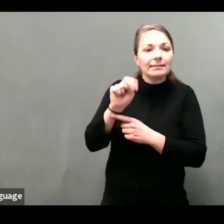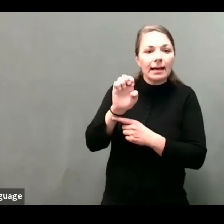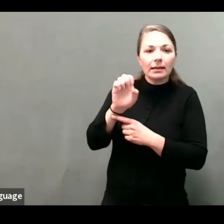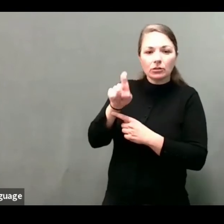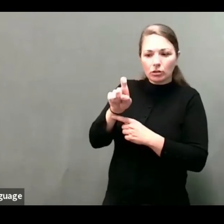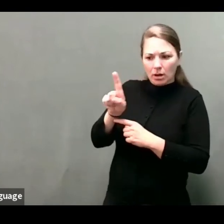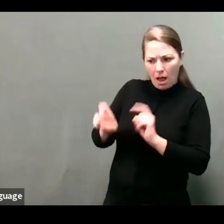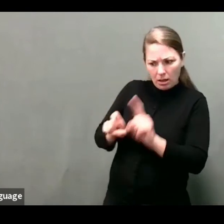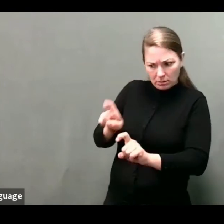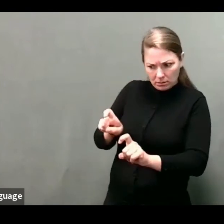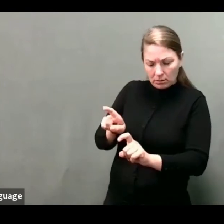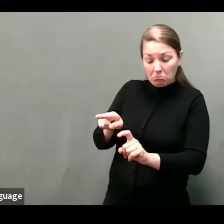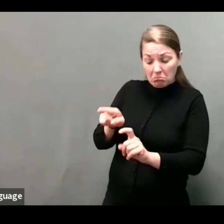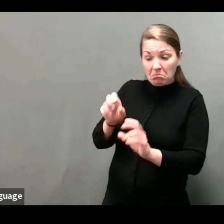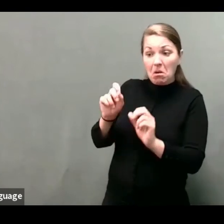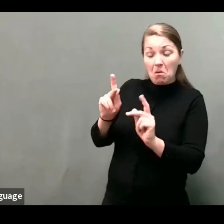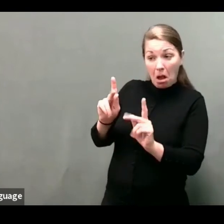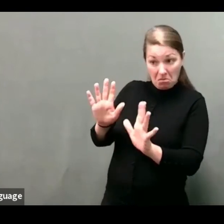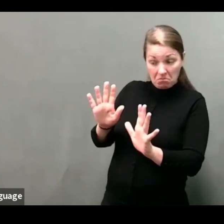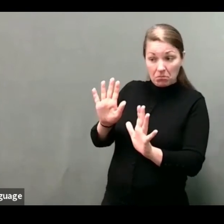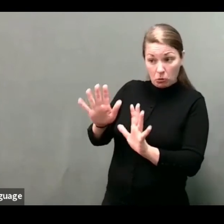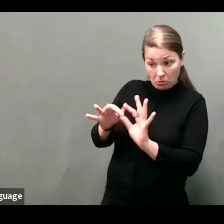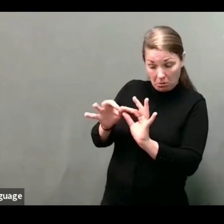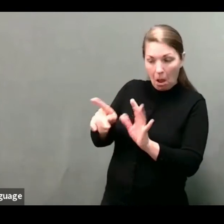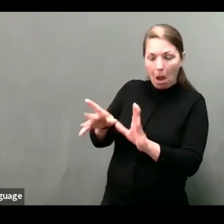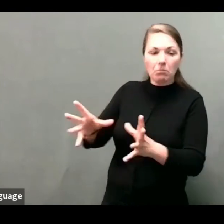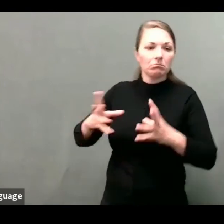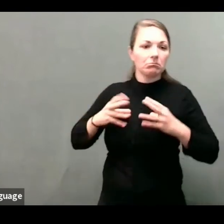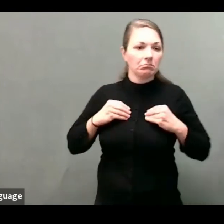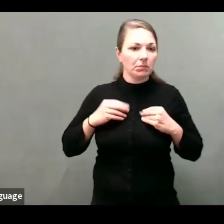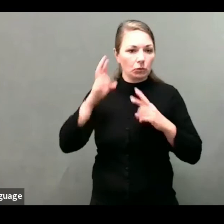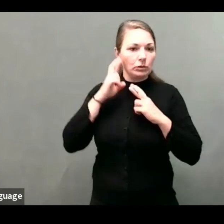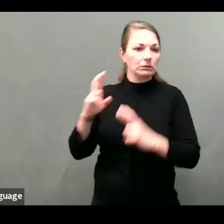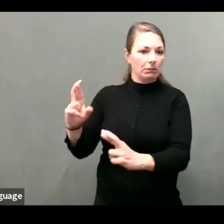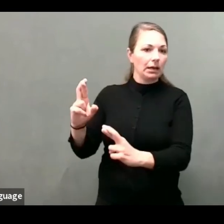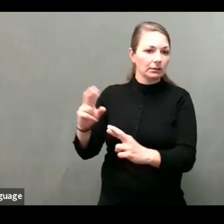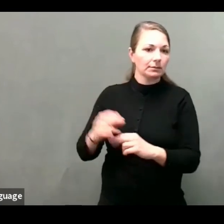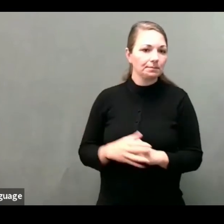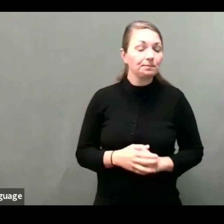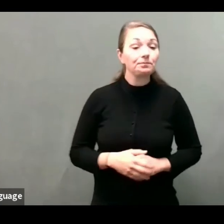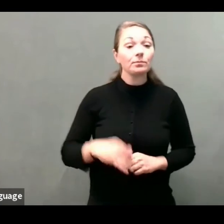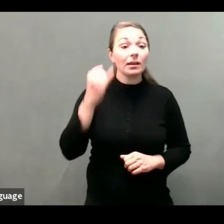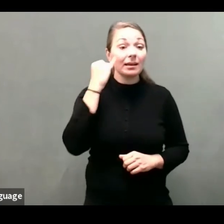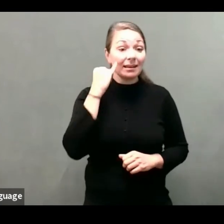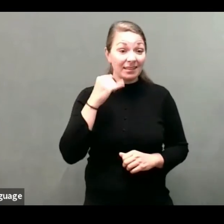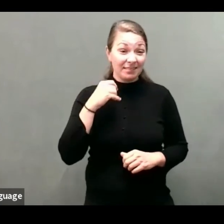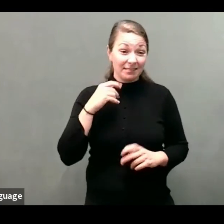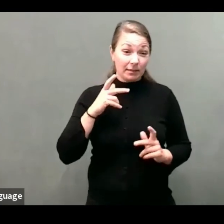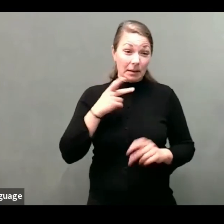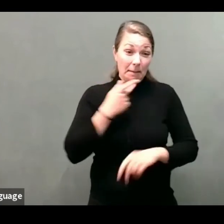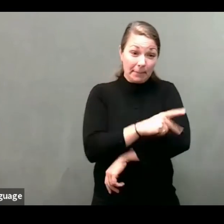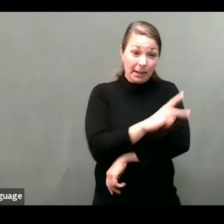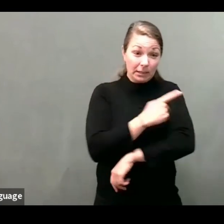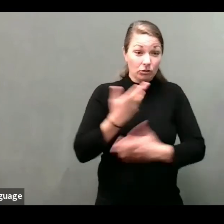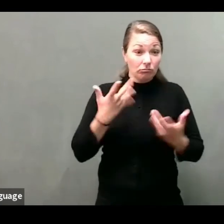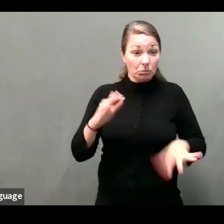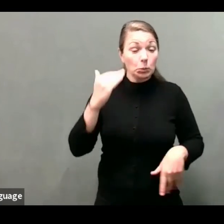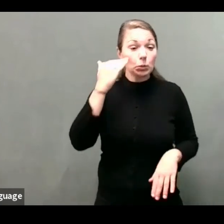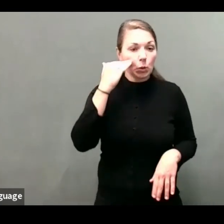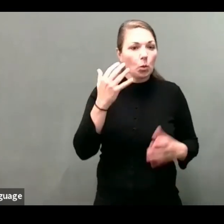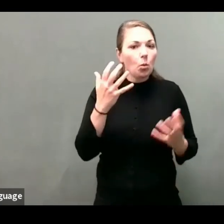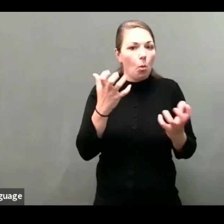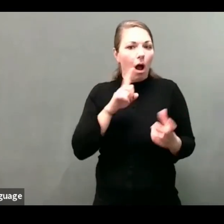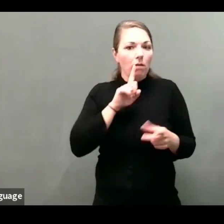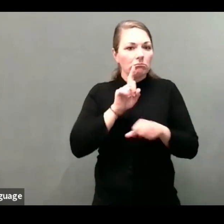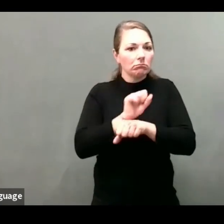then respecting what the patient says. Now, if the patient knows that they want physical evidence collected,